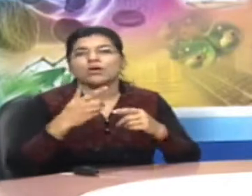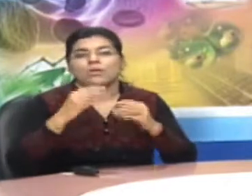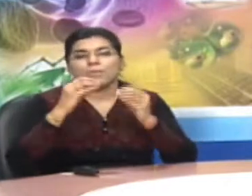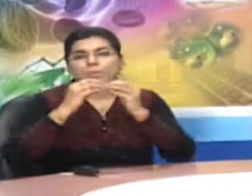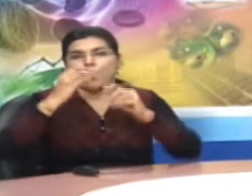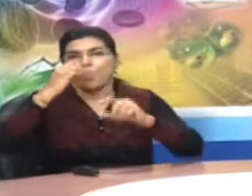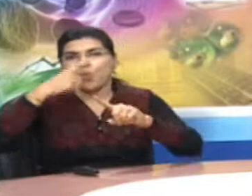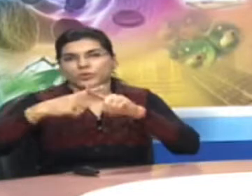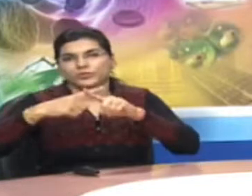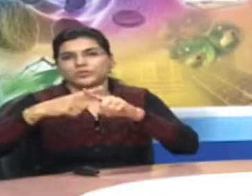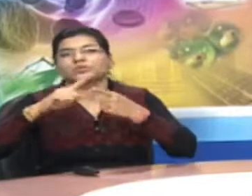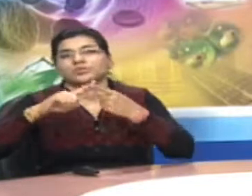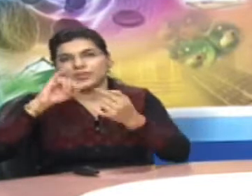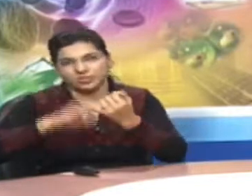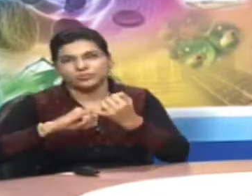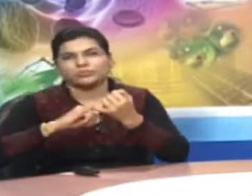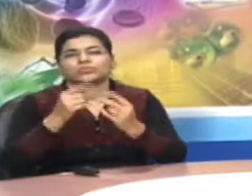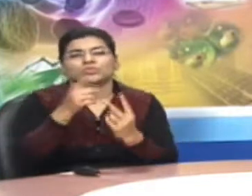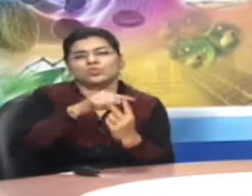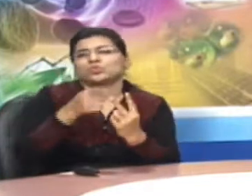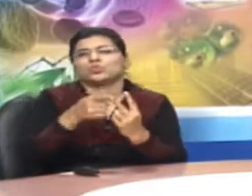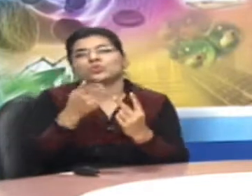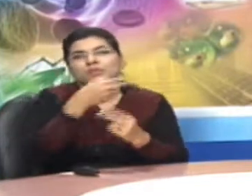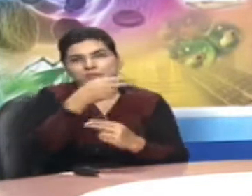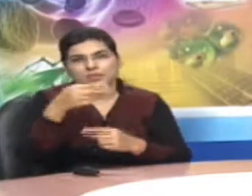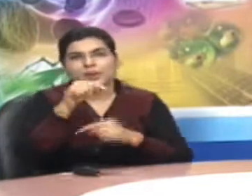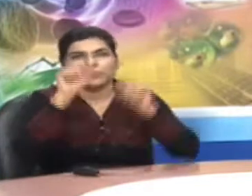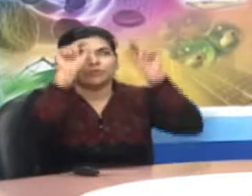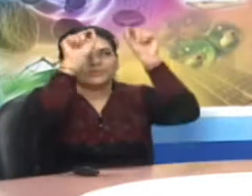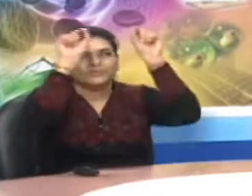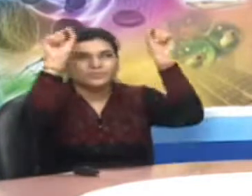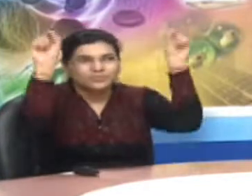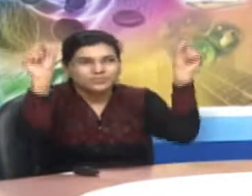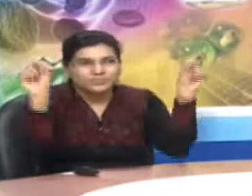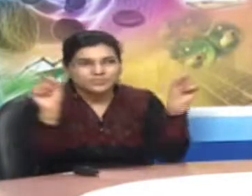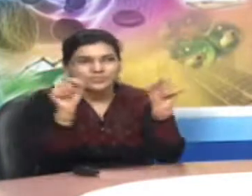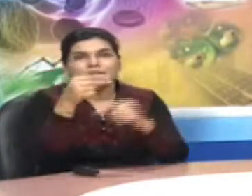or text box. You can call them either of it.